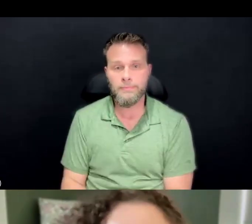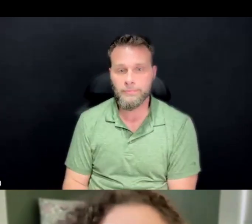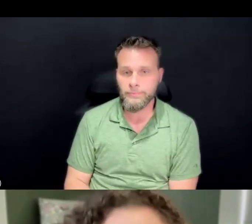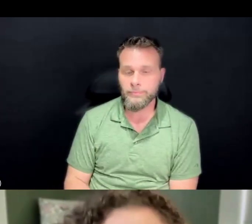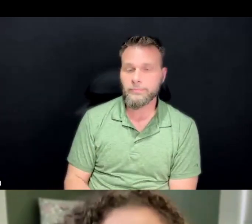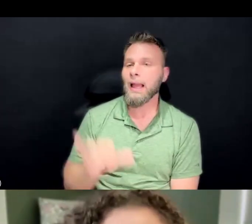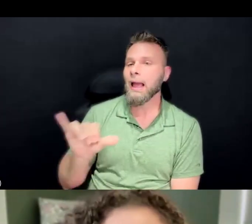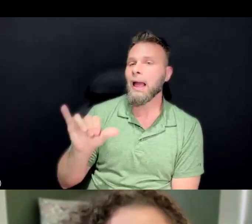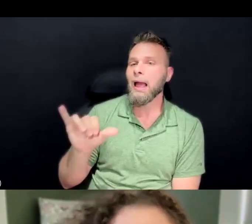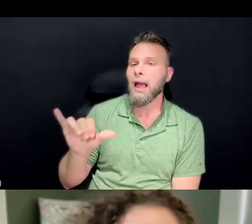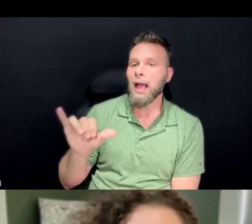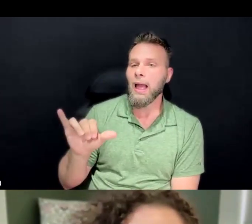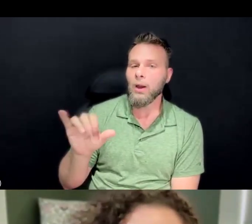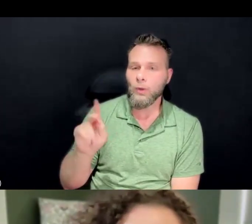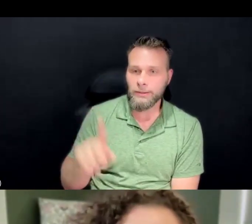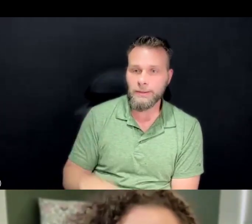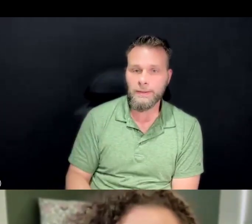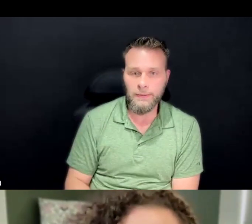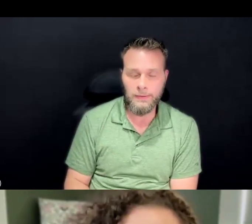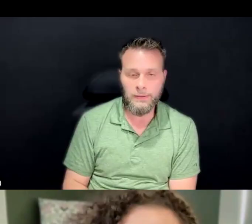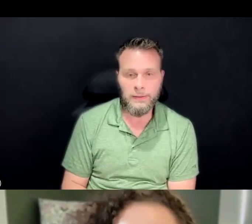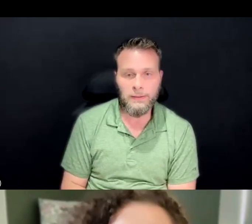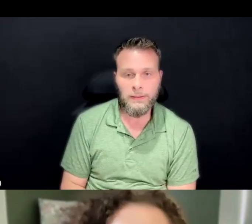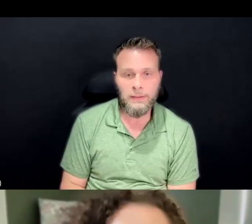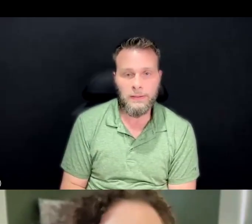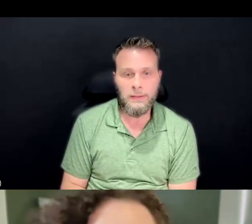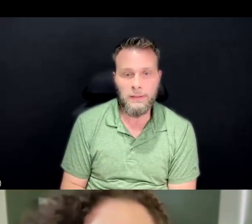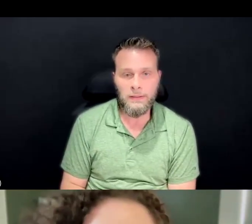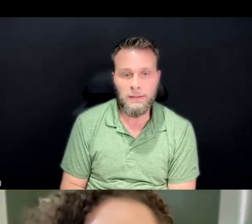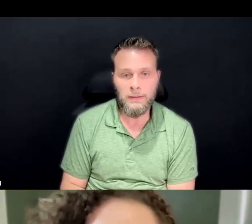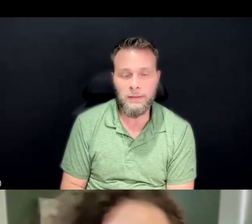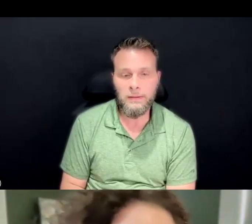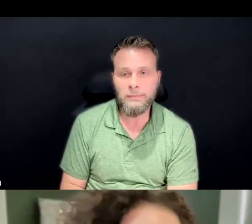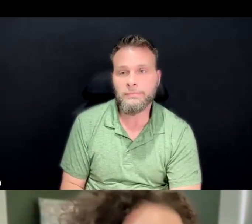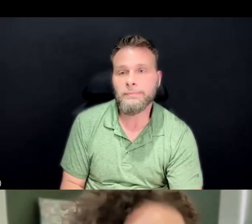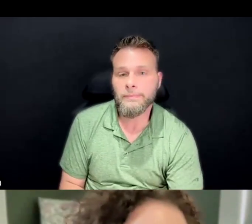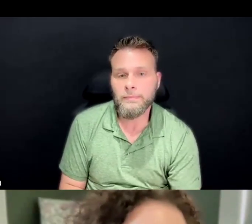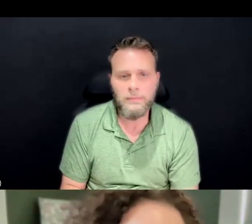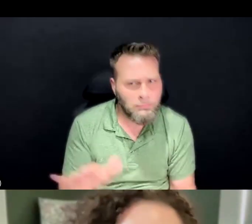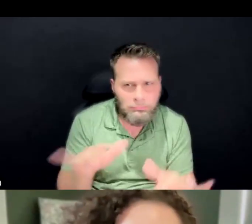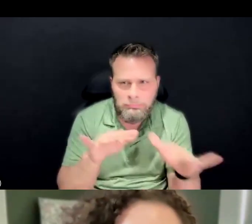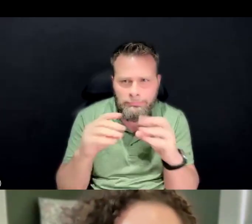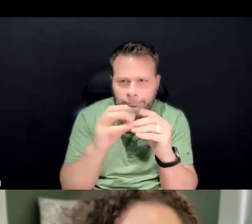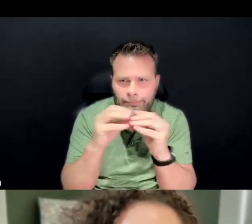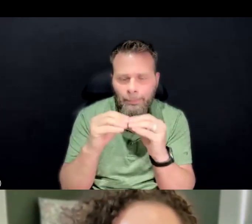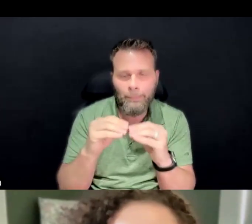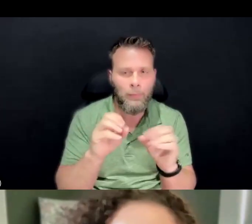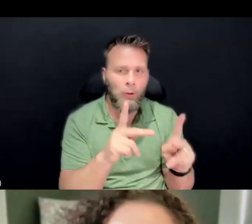muy bien. Gracias, Yacy. Okay. That's okay. Thank you, Yacy.